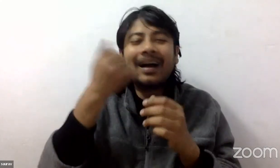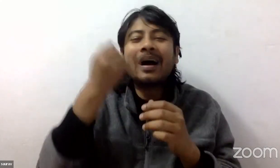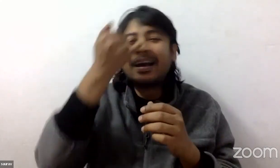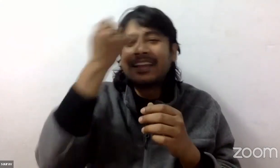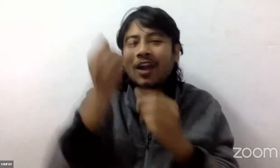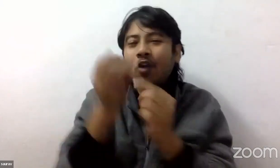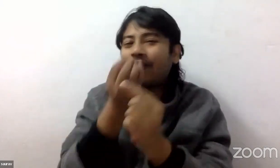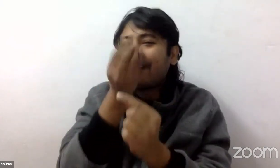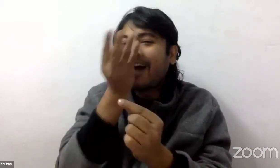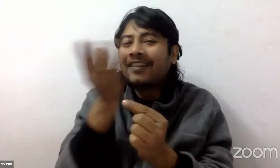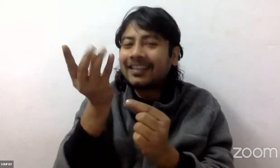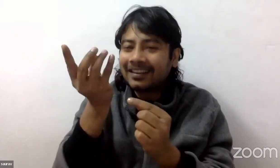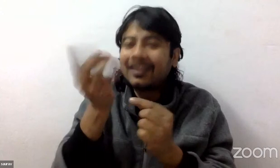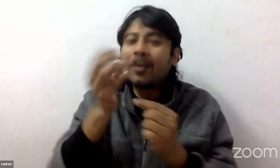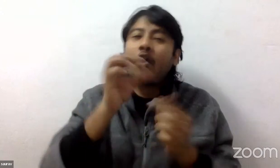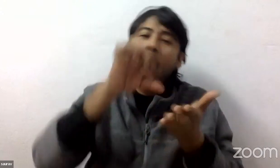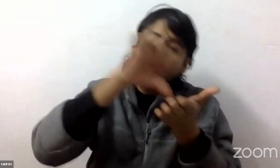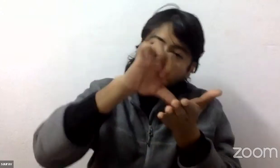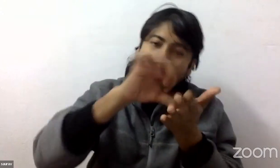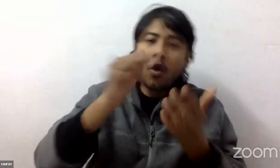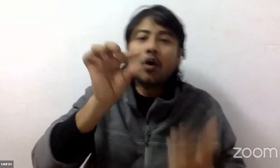If you want, you can use jeera.